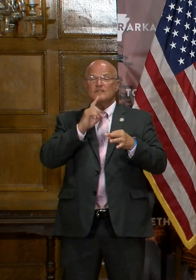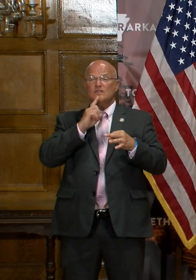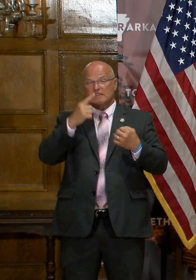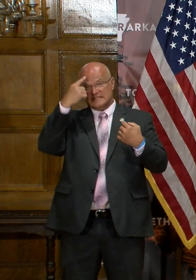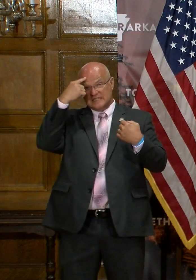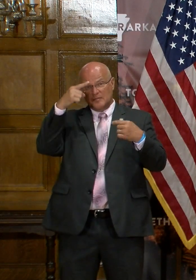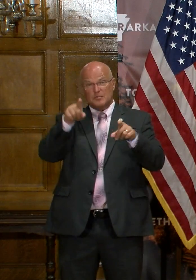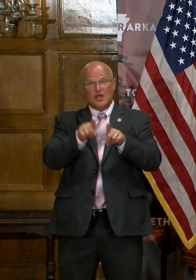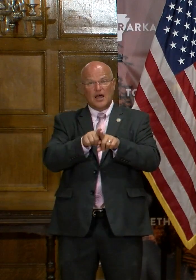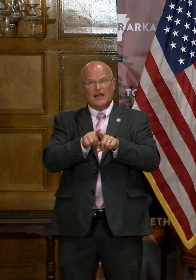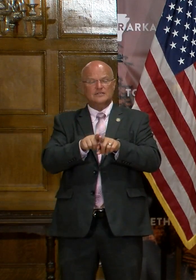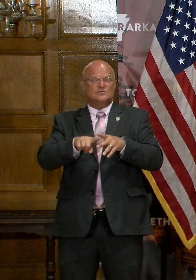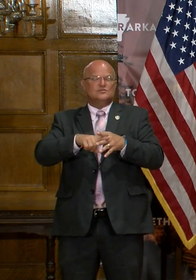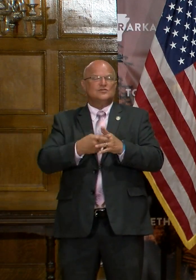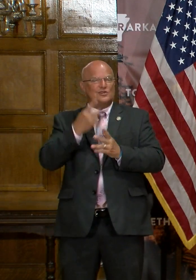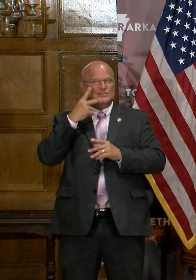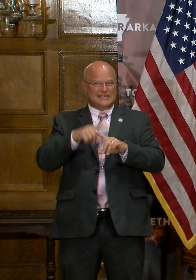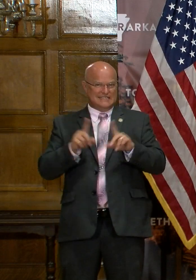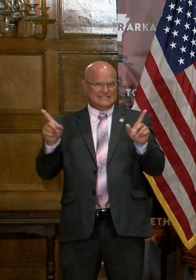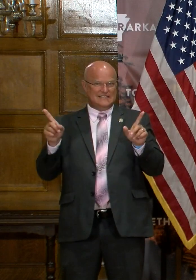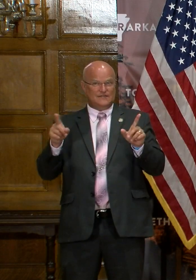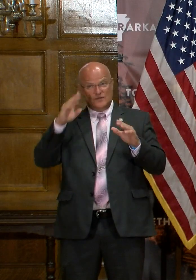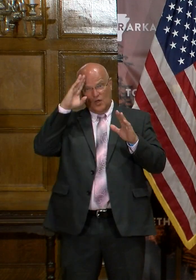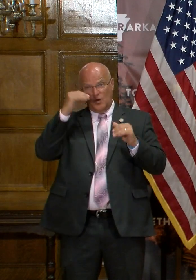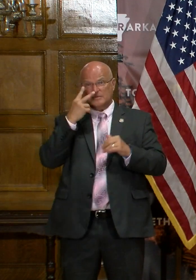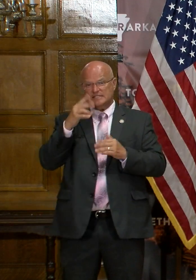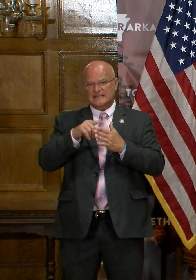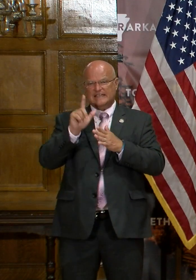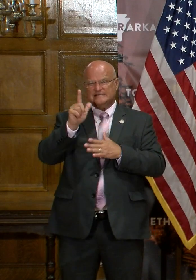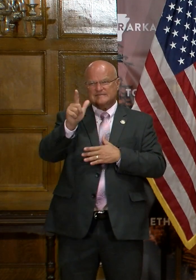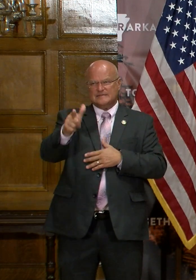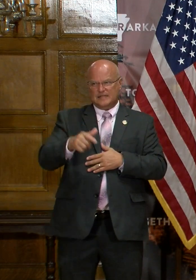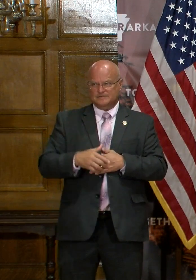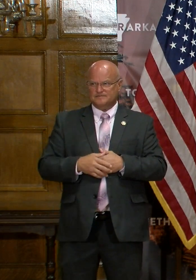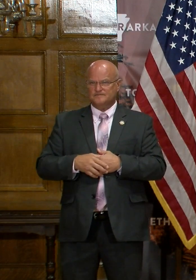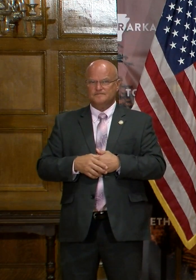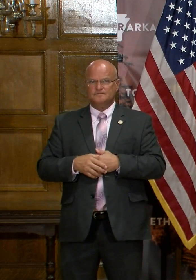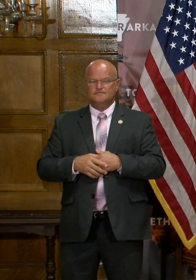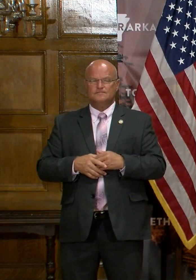is compliance, you'll start seeing a difference, and we hope to see that.